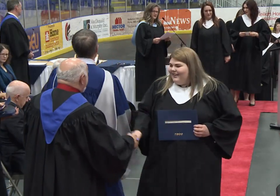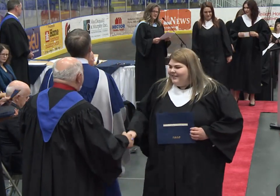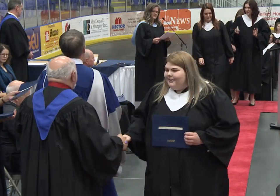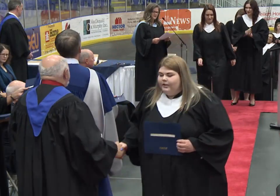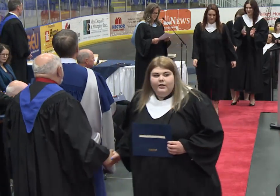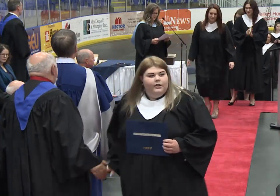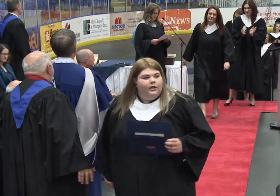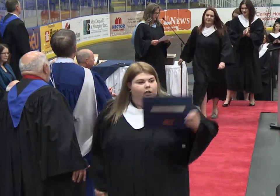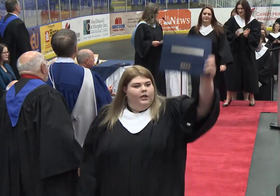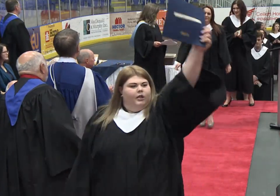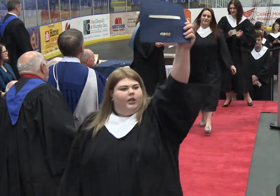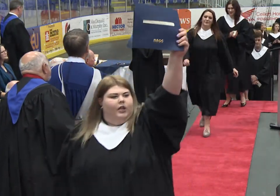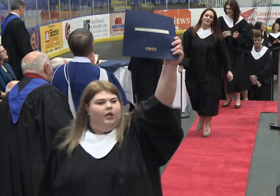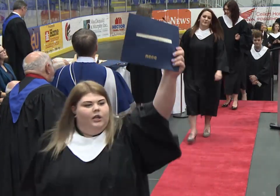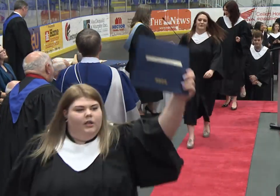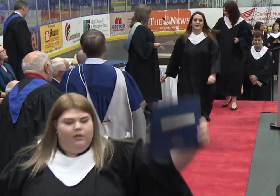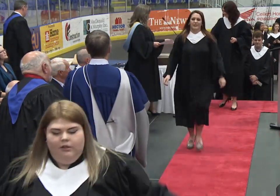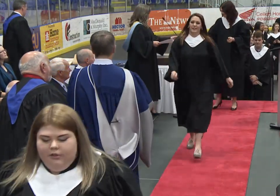Michaela Pellerin.